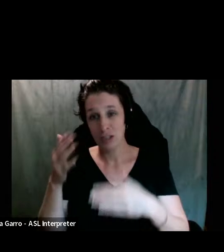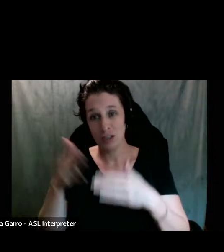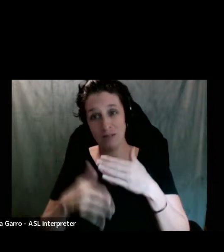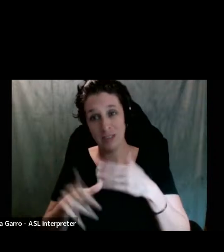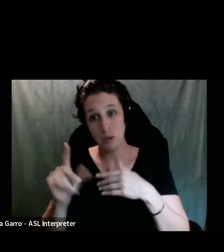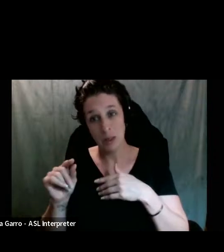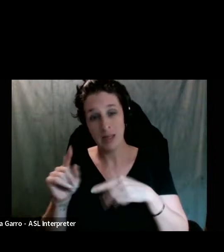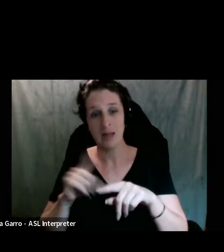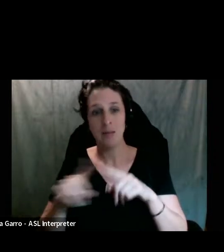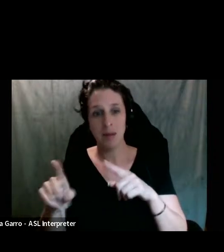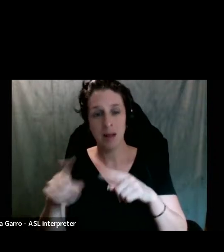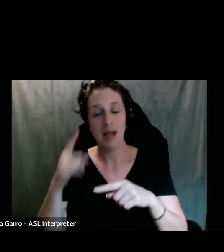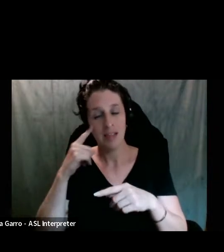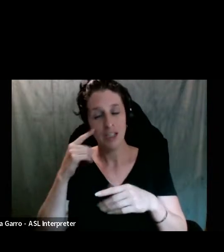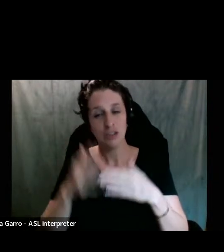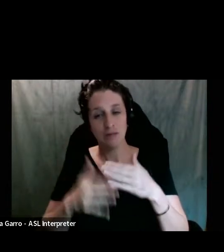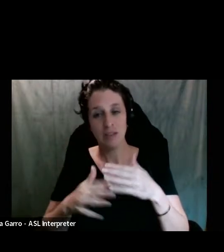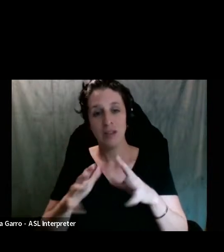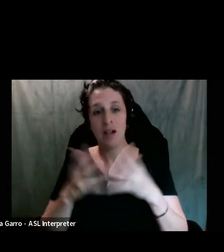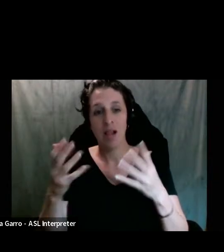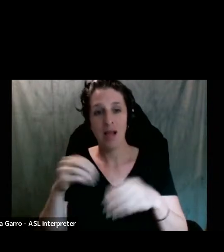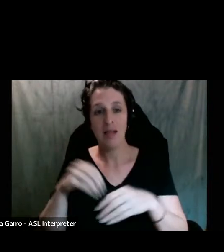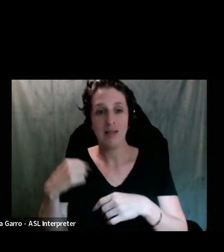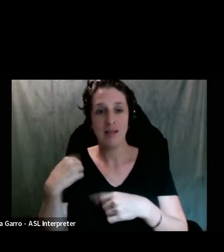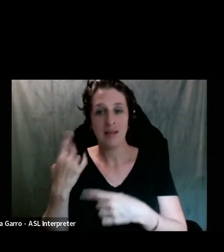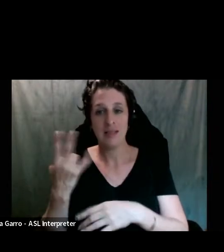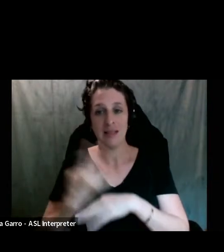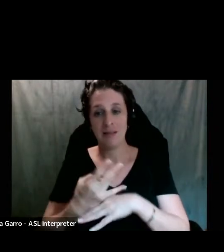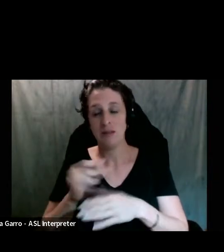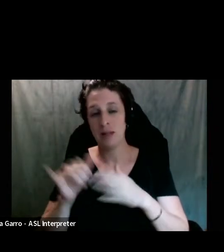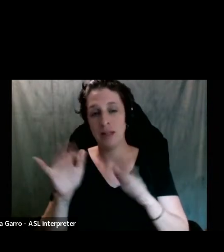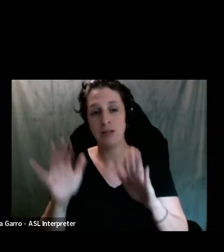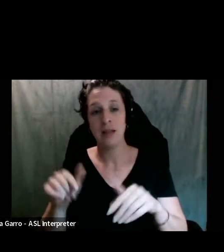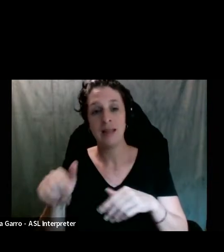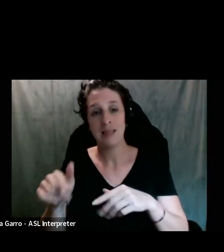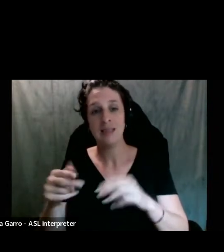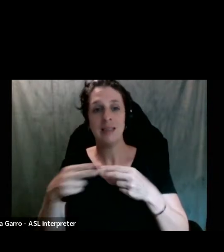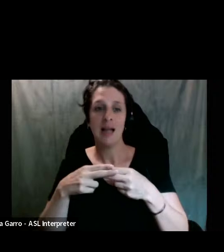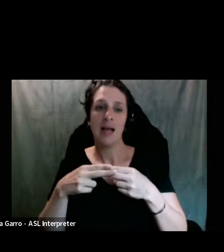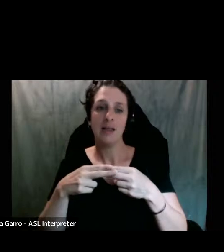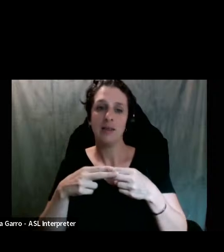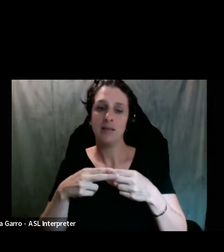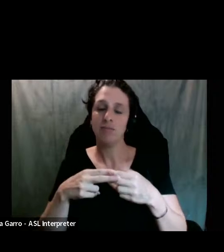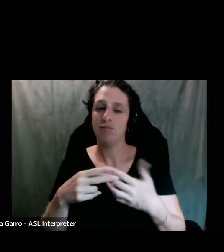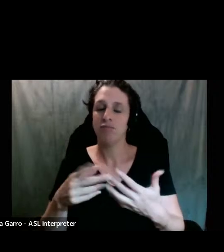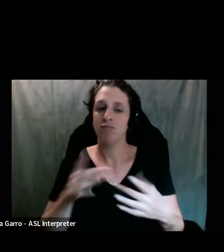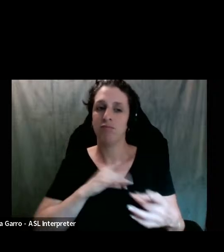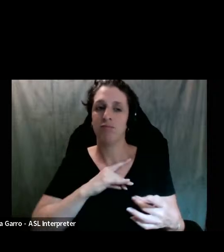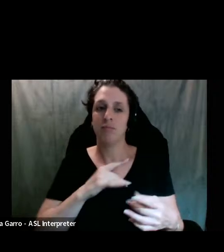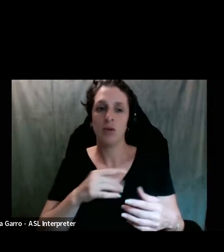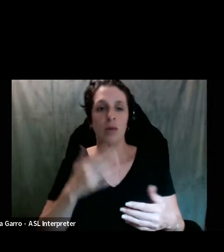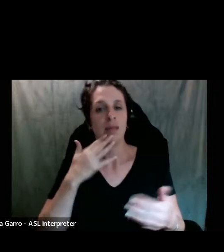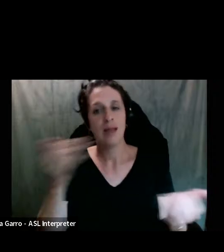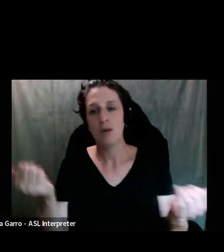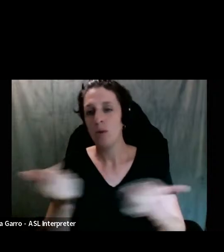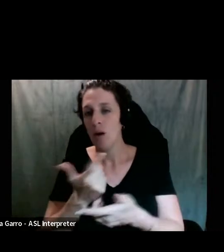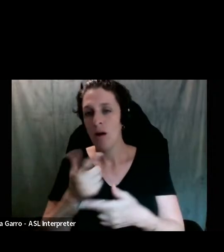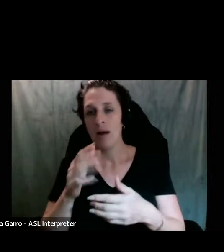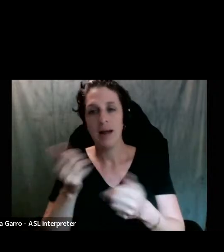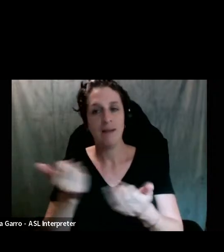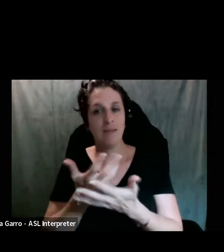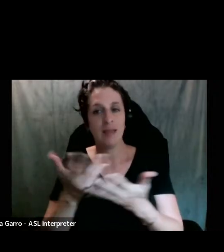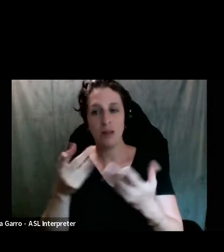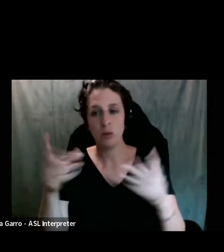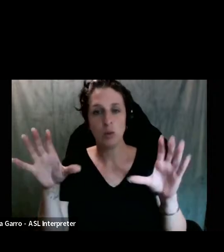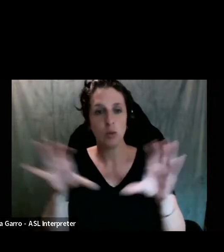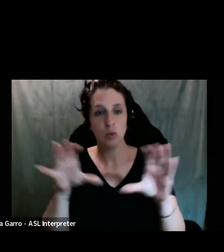last 7 days, so that's great. But I just, this slide also resonates. I just want to thank you all for everything that you do, because students feel